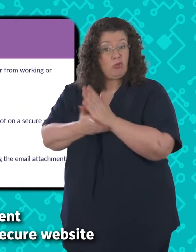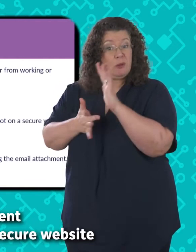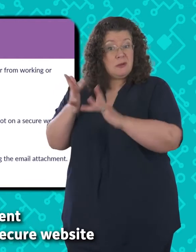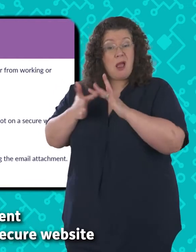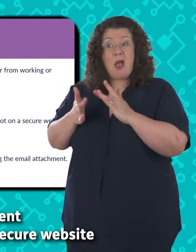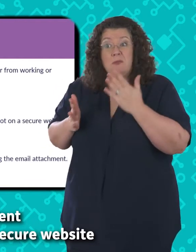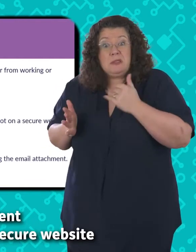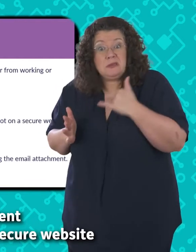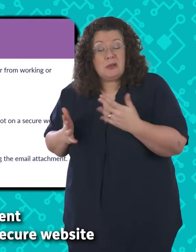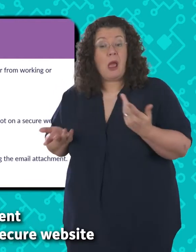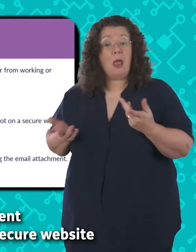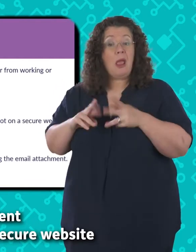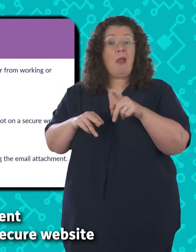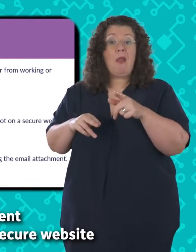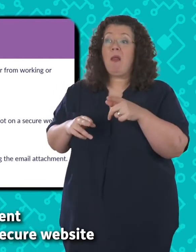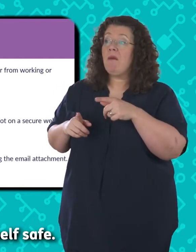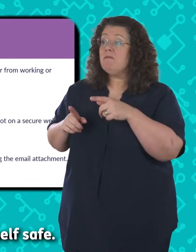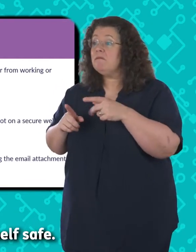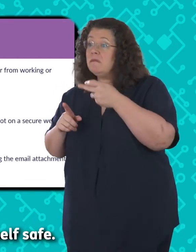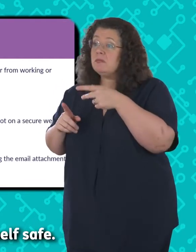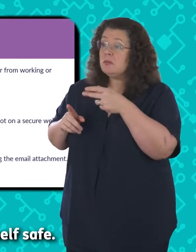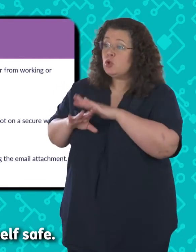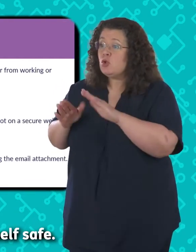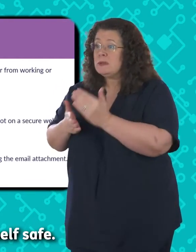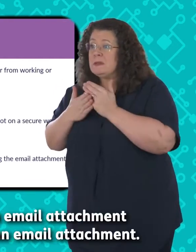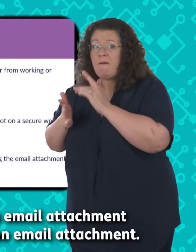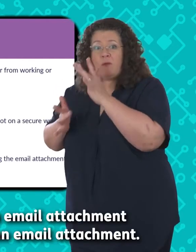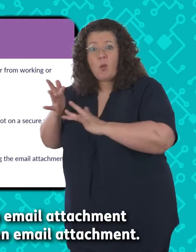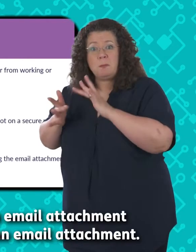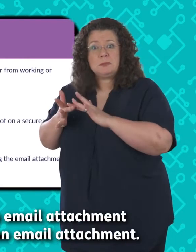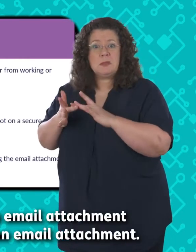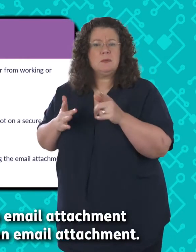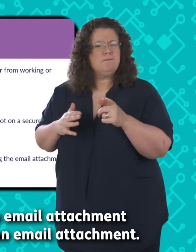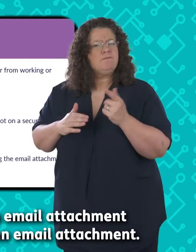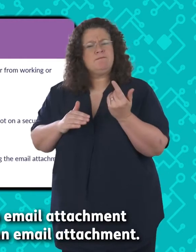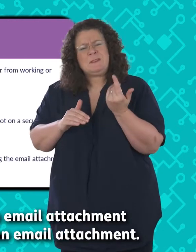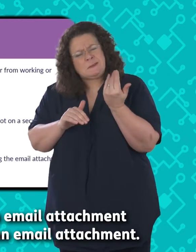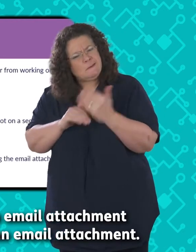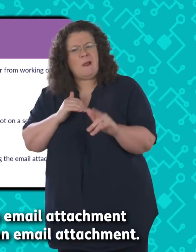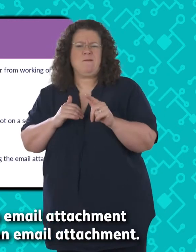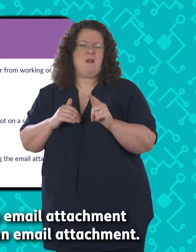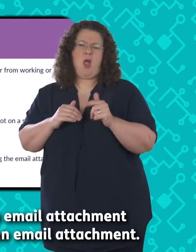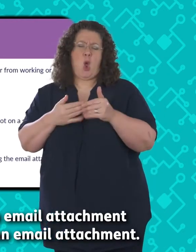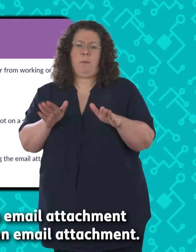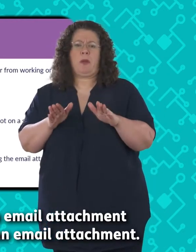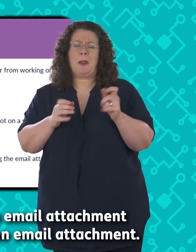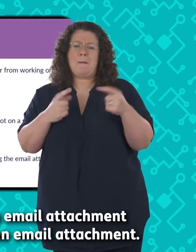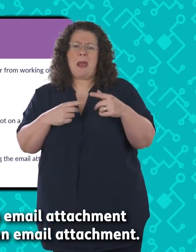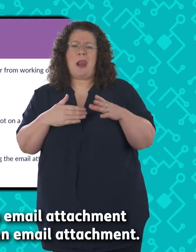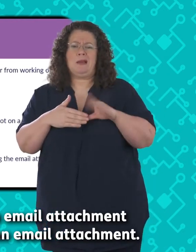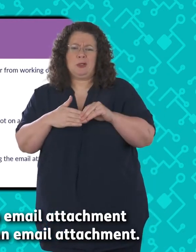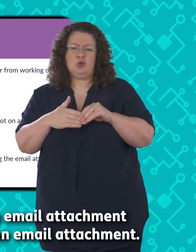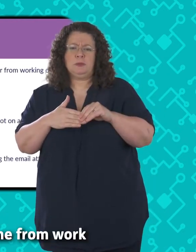if you're not on a secure website. To keep yourself safe, you must never open an email attachment unless you're expecting an